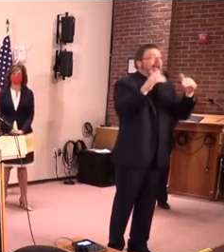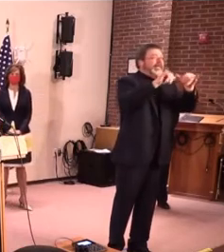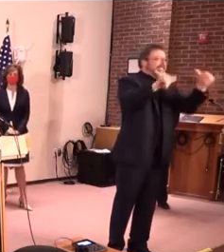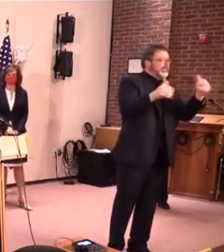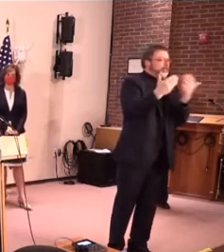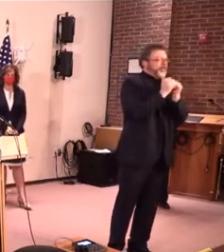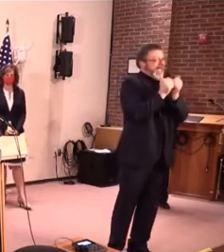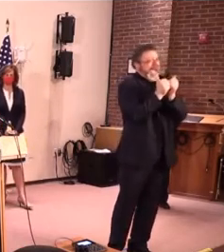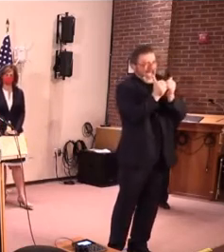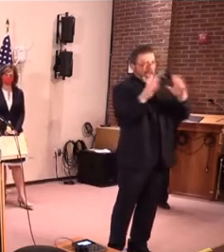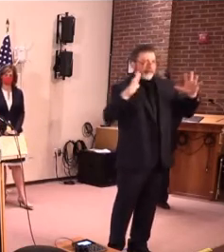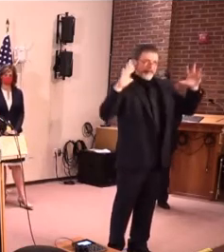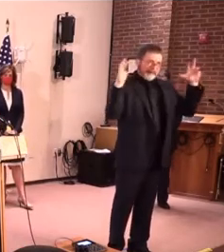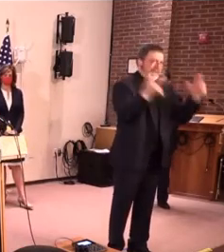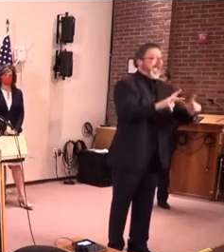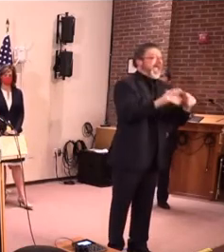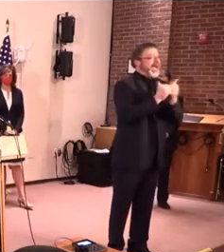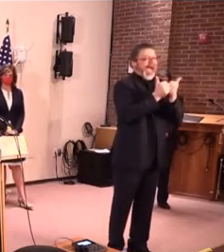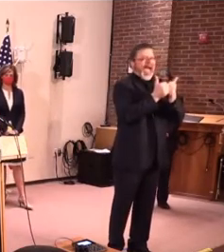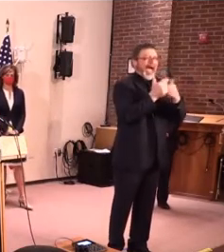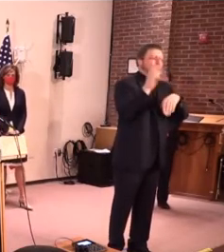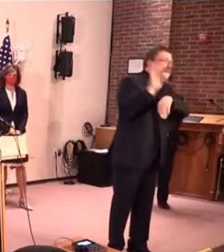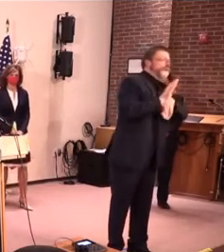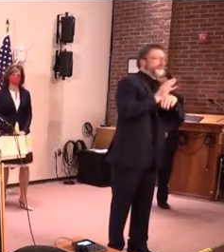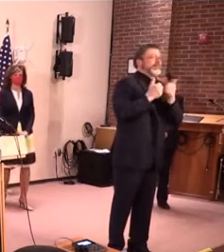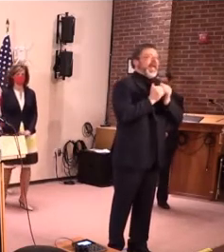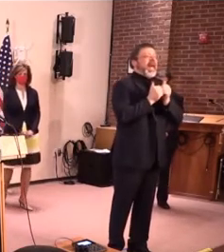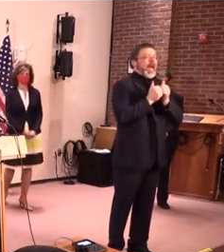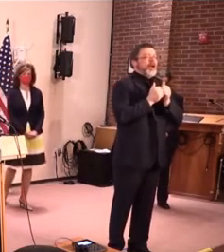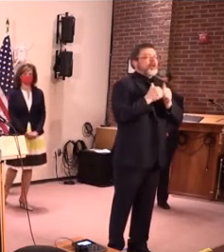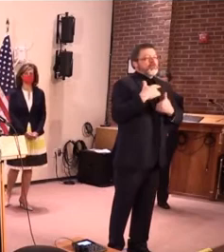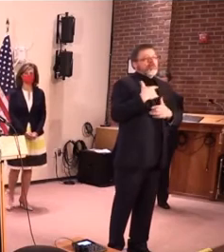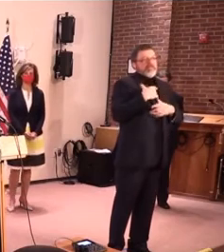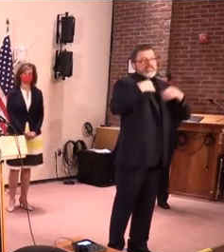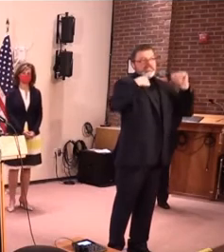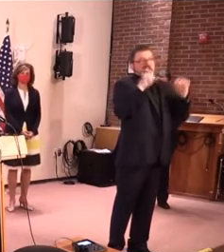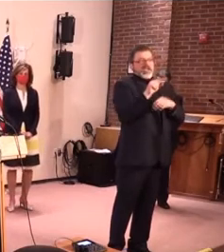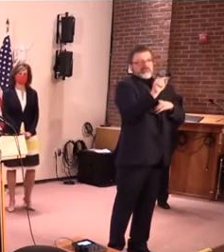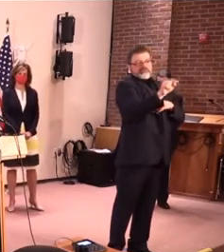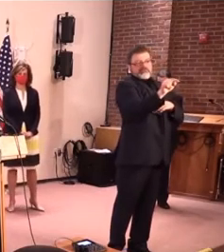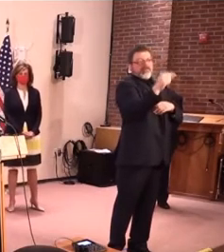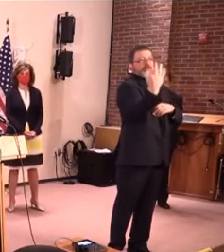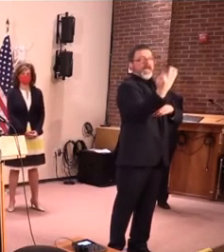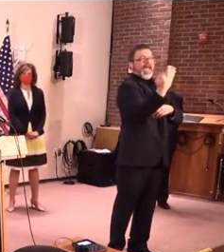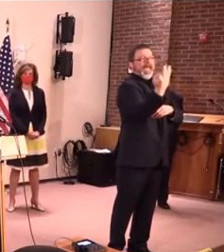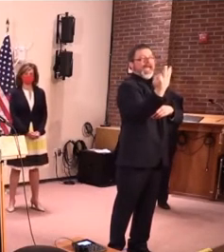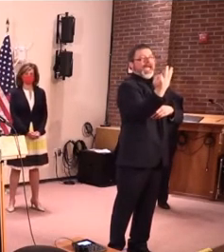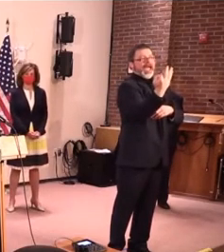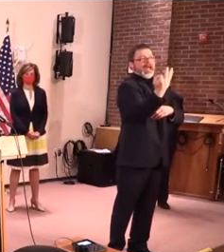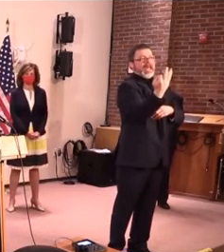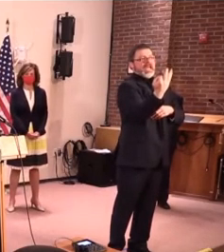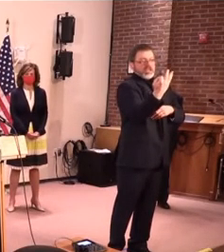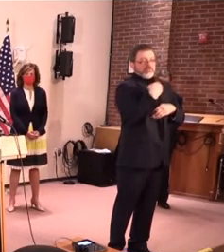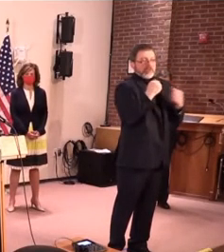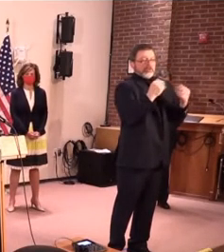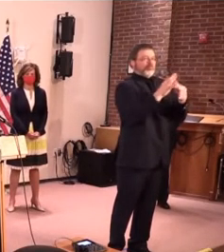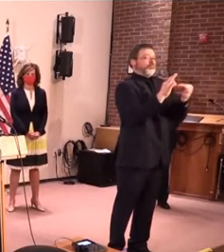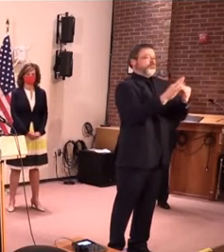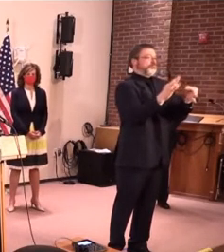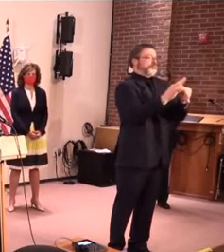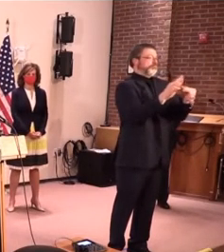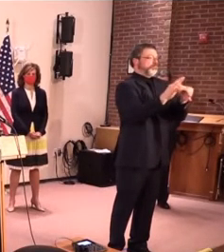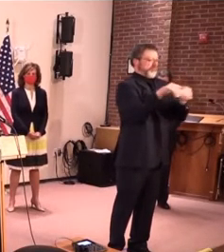if you stay tuned on Friday, you will see the majority of the healthcare system being opened up on Friday. We'll go through